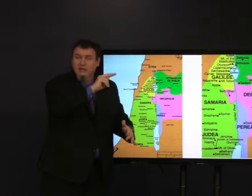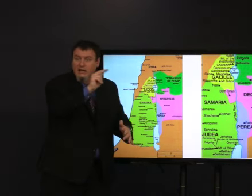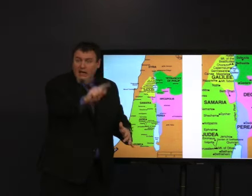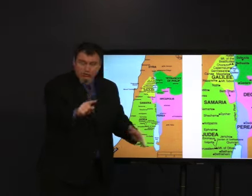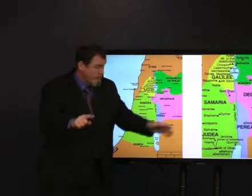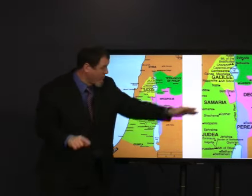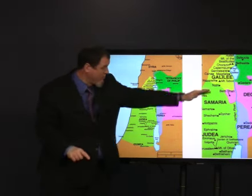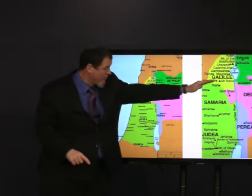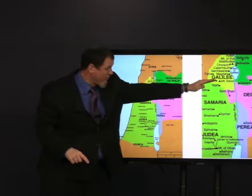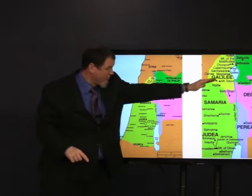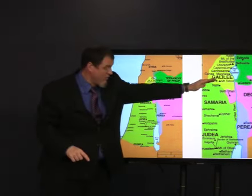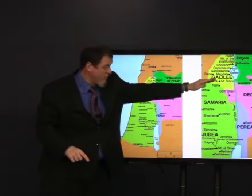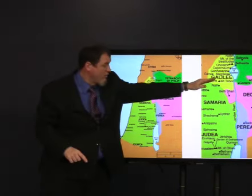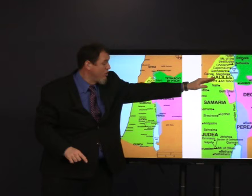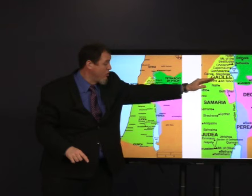and grew up, Nazareth.